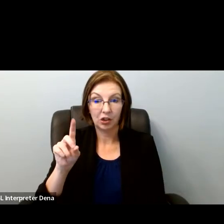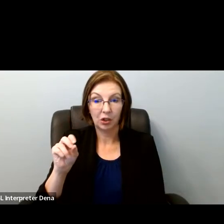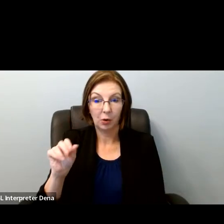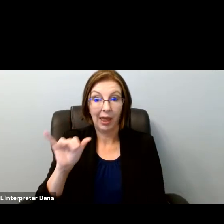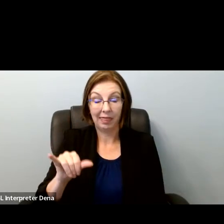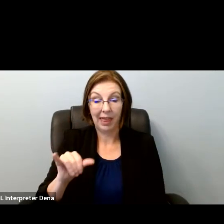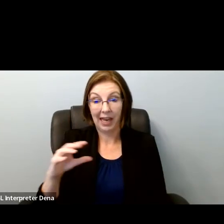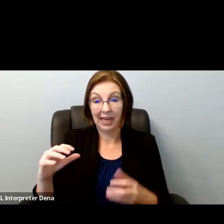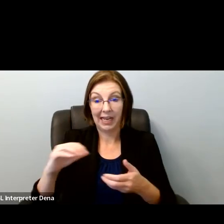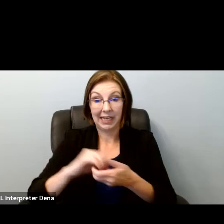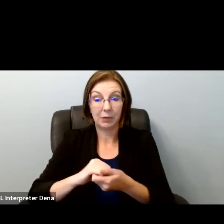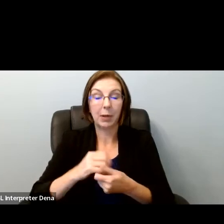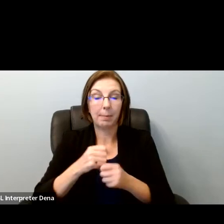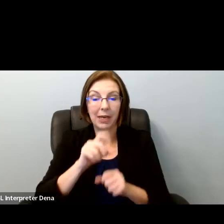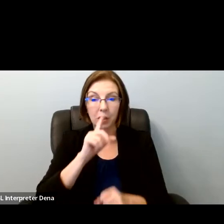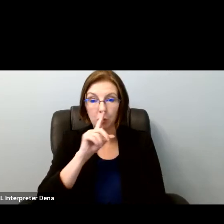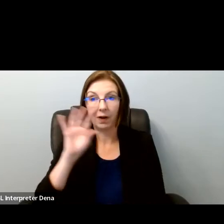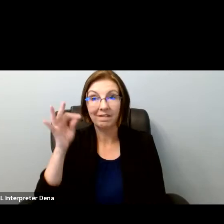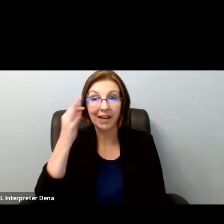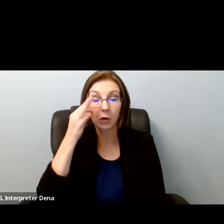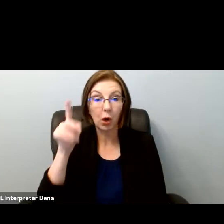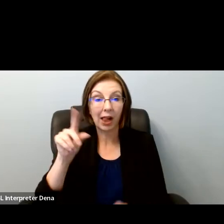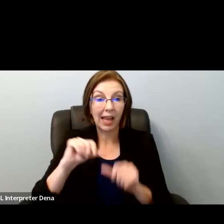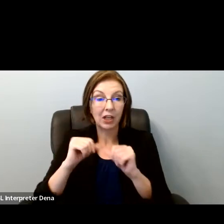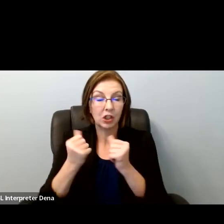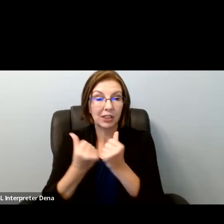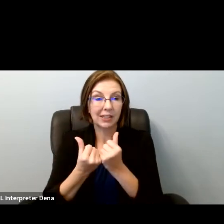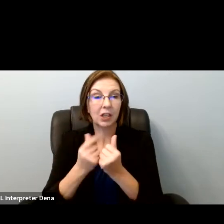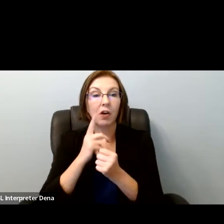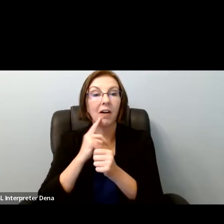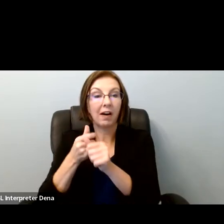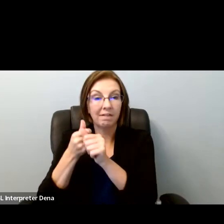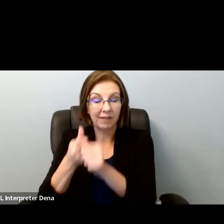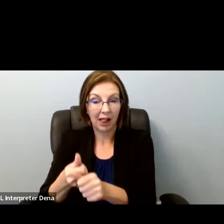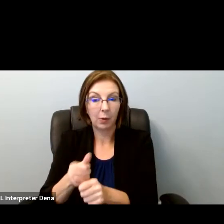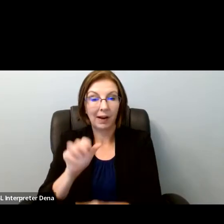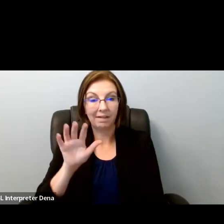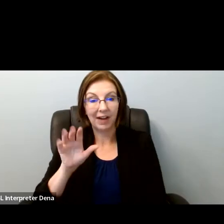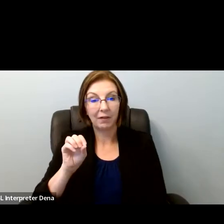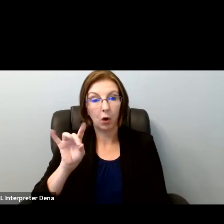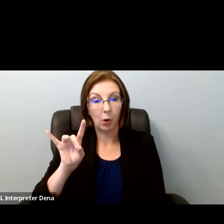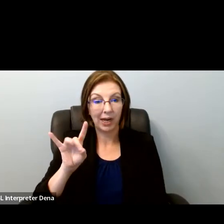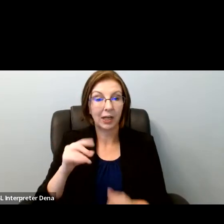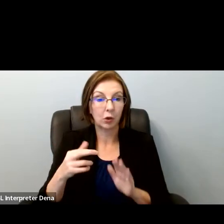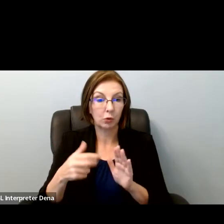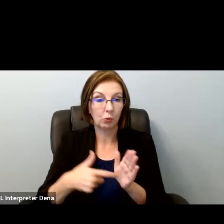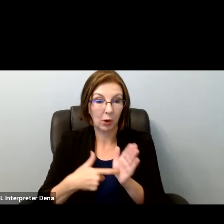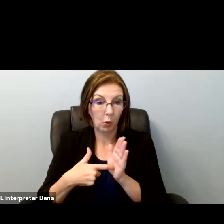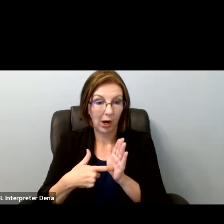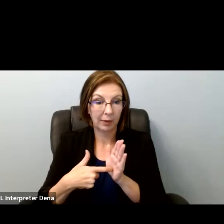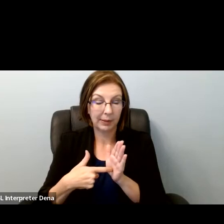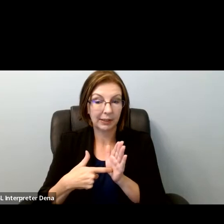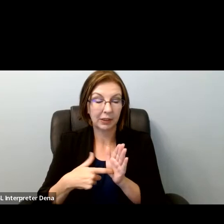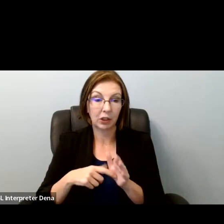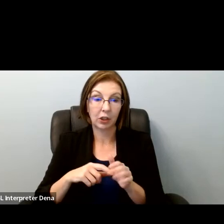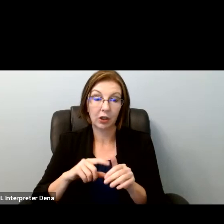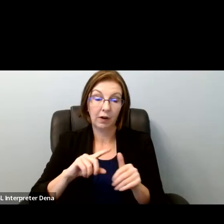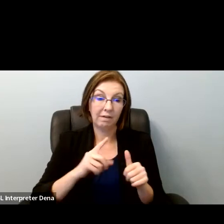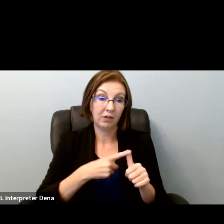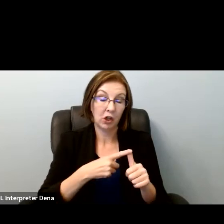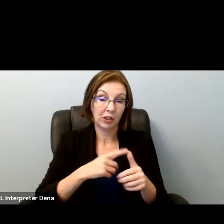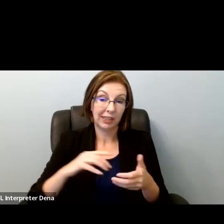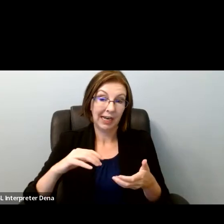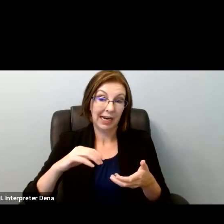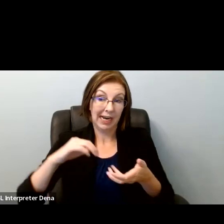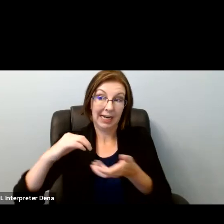to ensure that federal agencies are following 508 requirements. Our first engagement on this